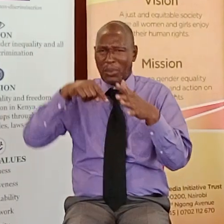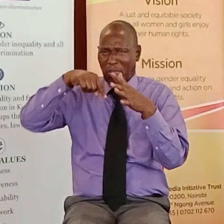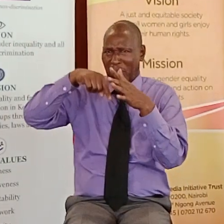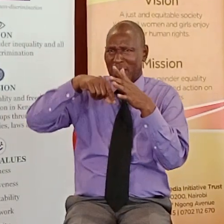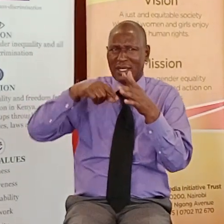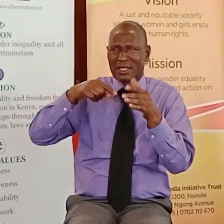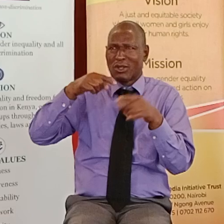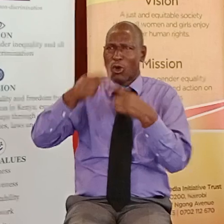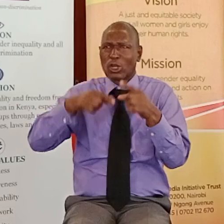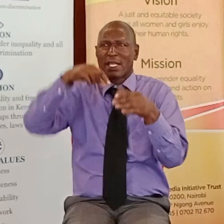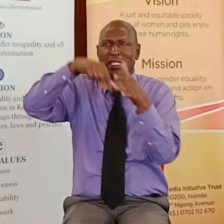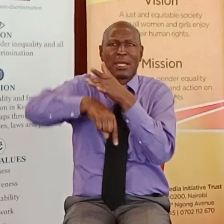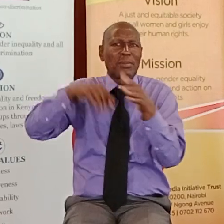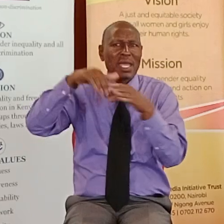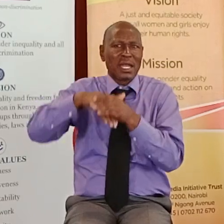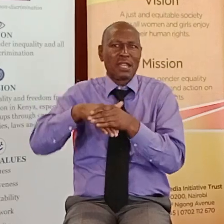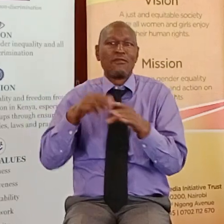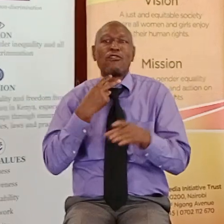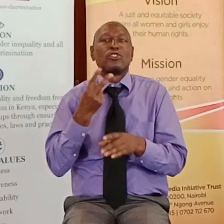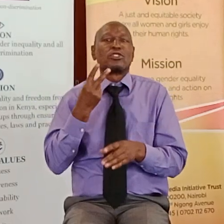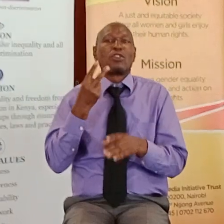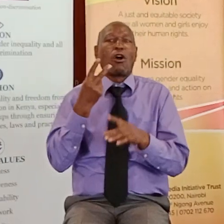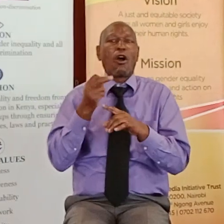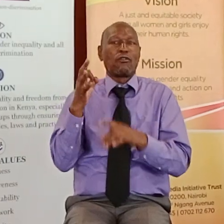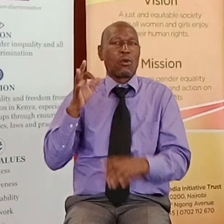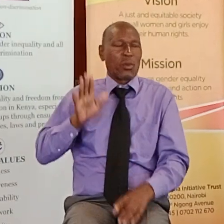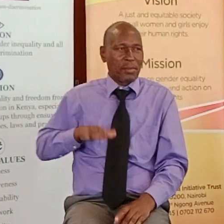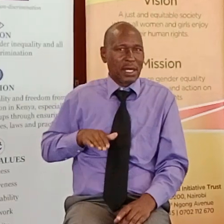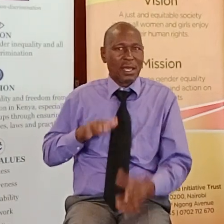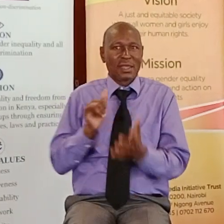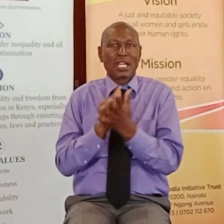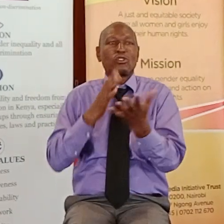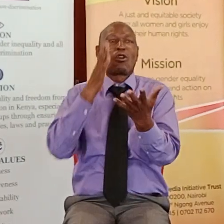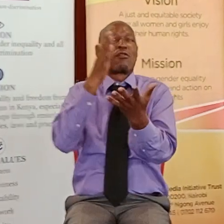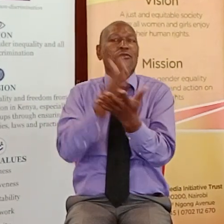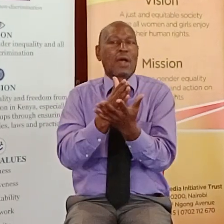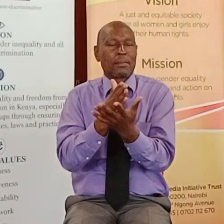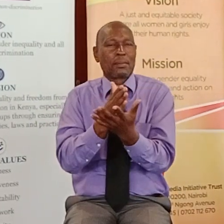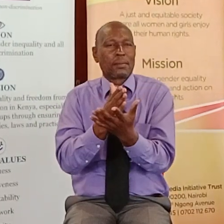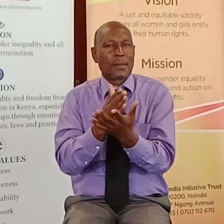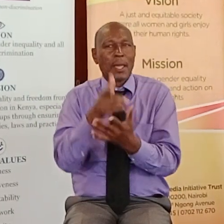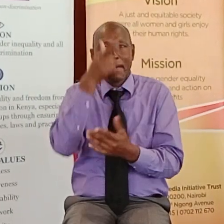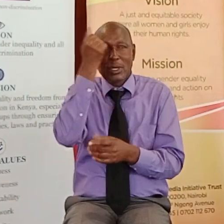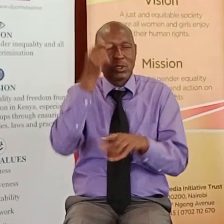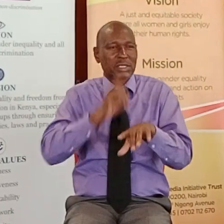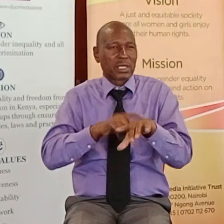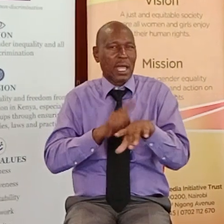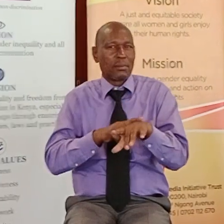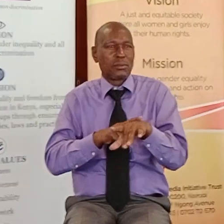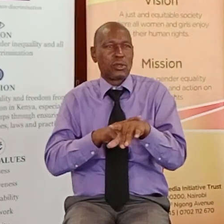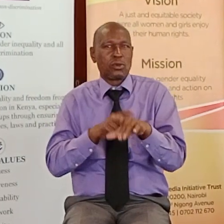ways. That is a key concern for us because when you look at the role of a